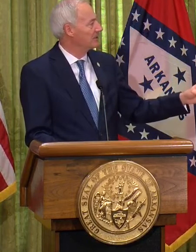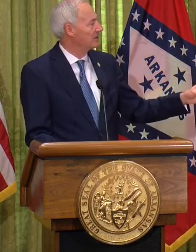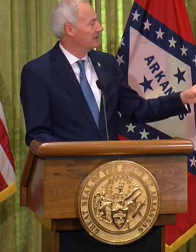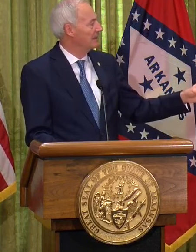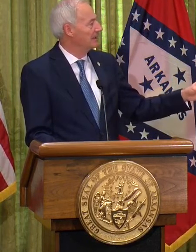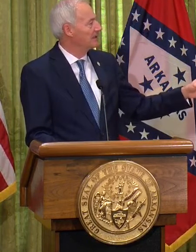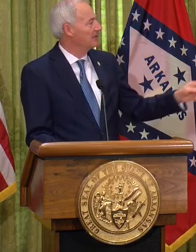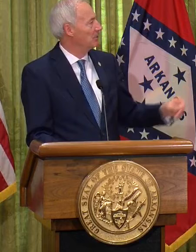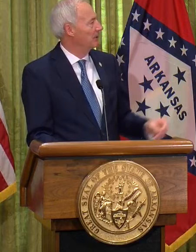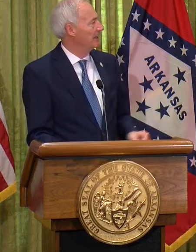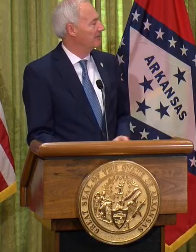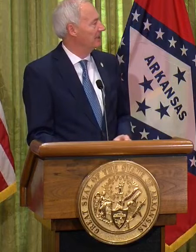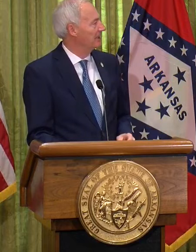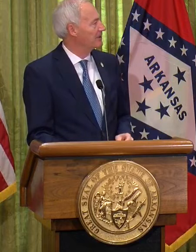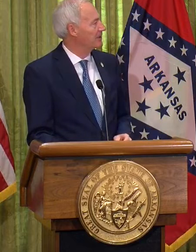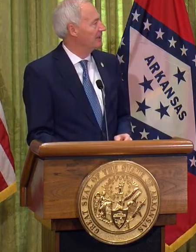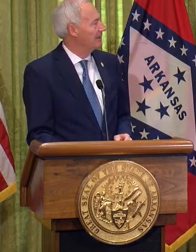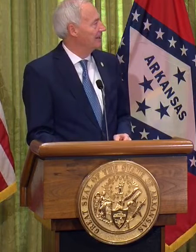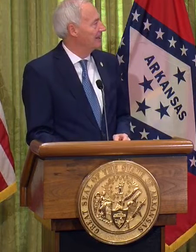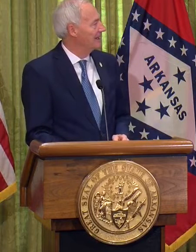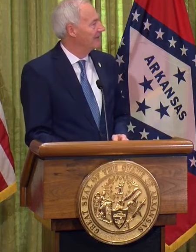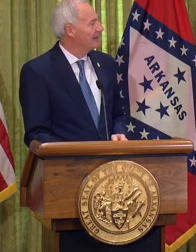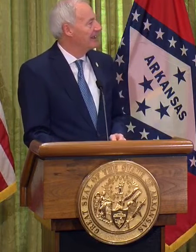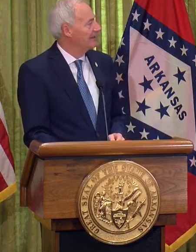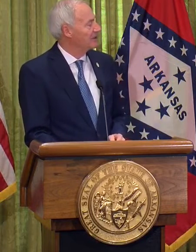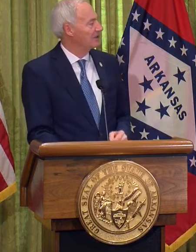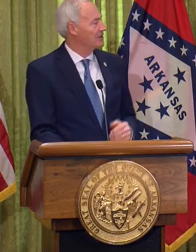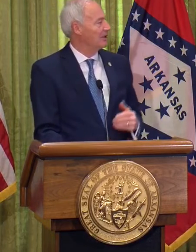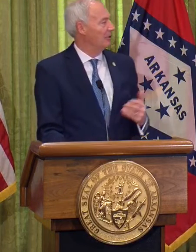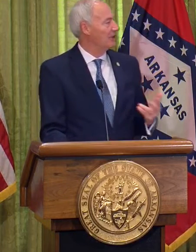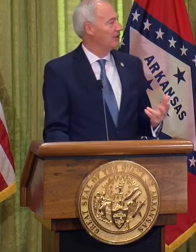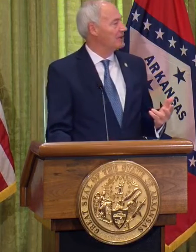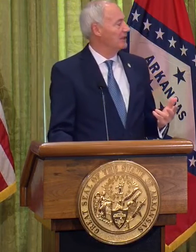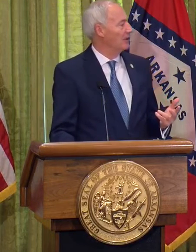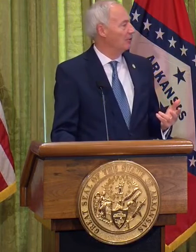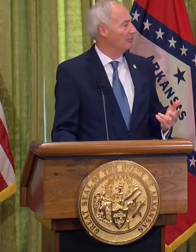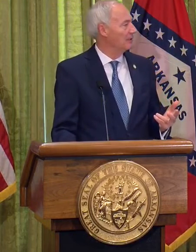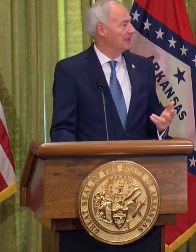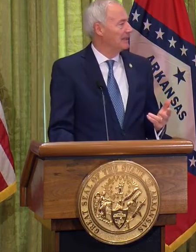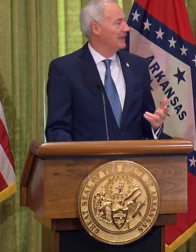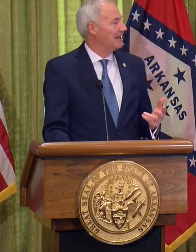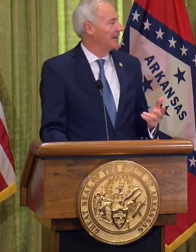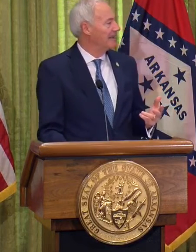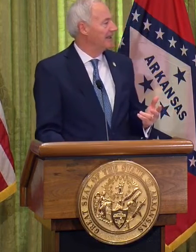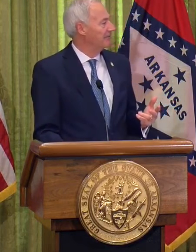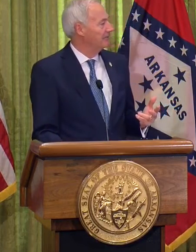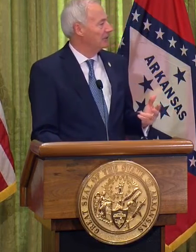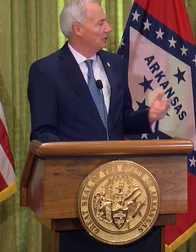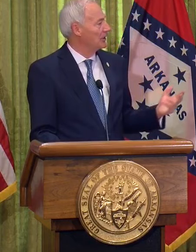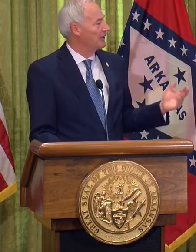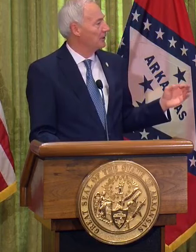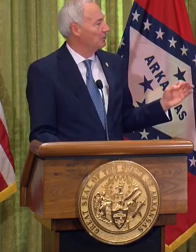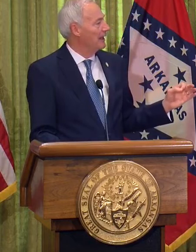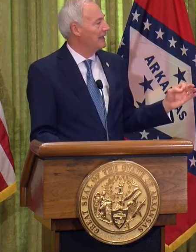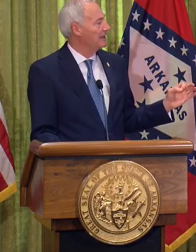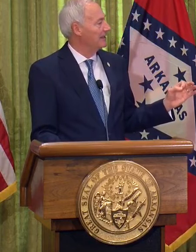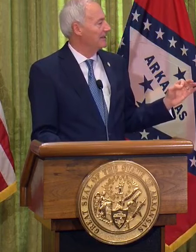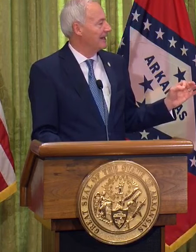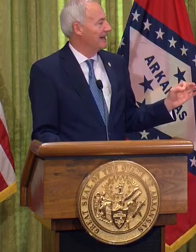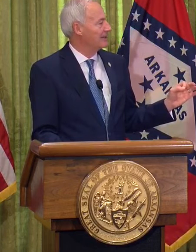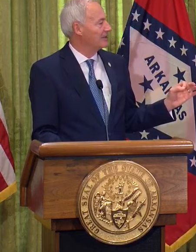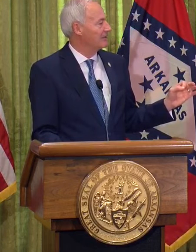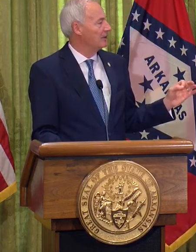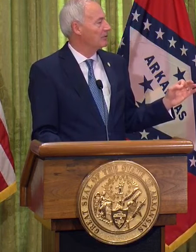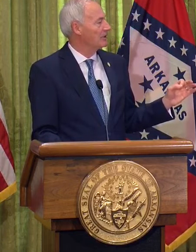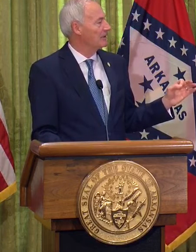think that's, let's see what we have next. And this is on the nursing home. If you look at the